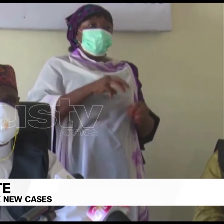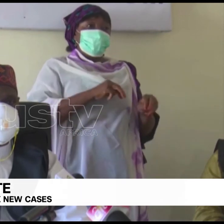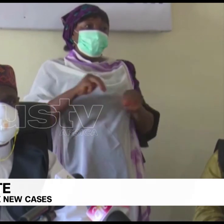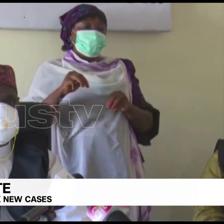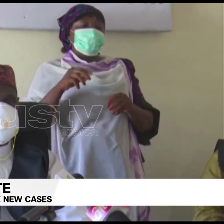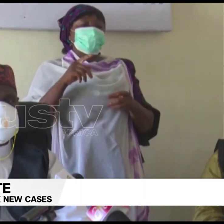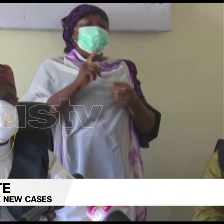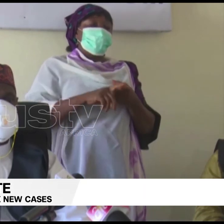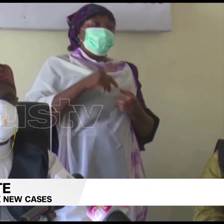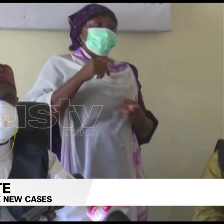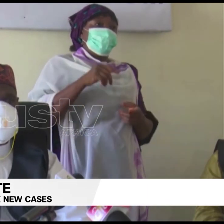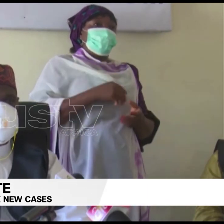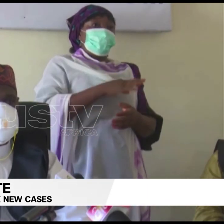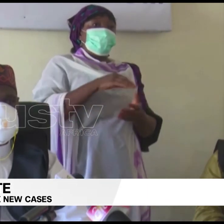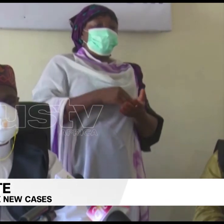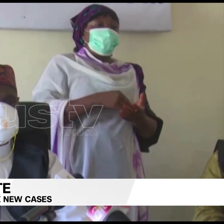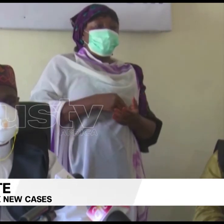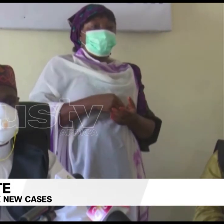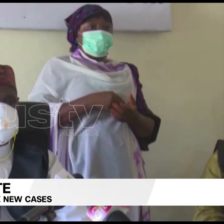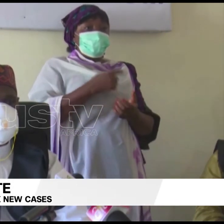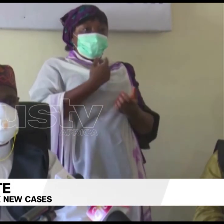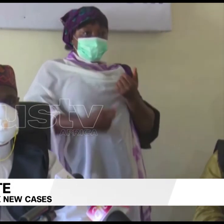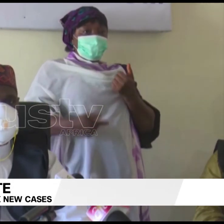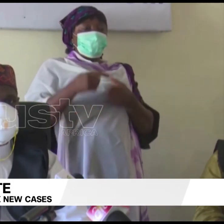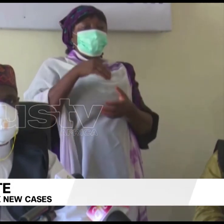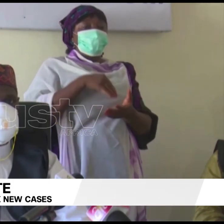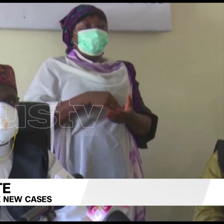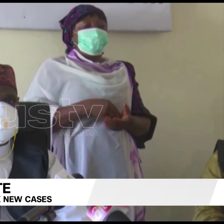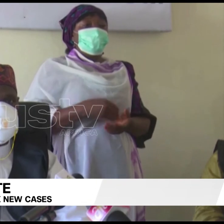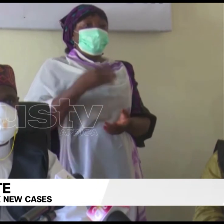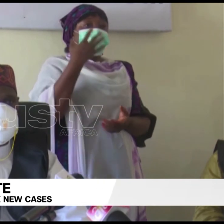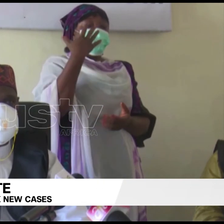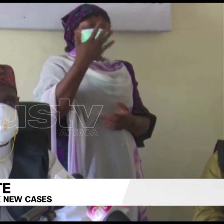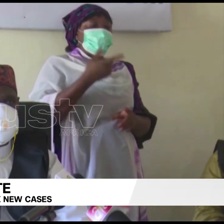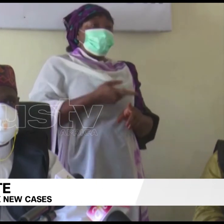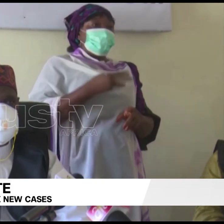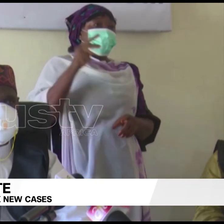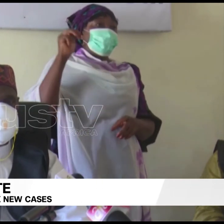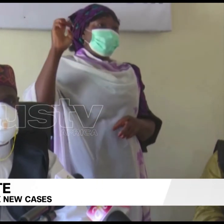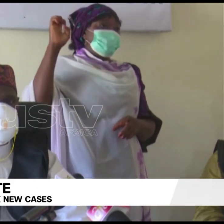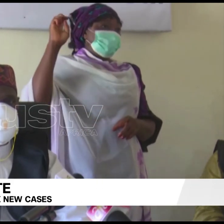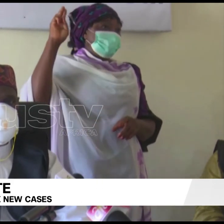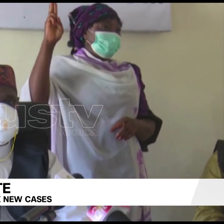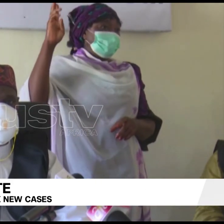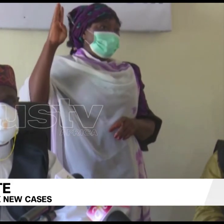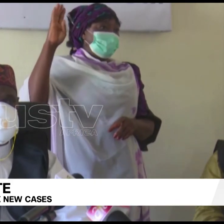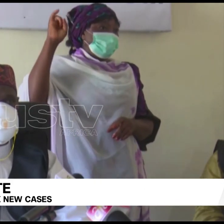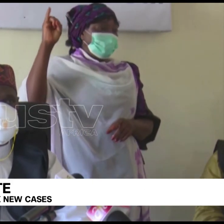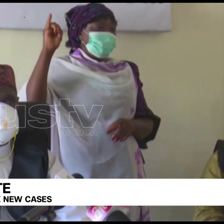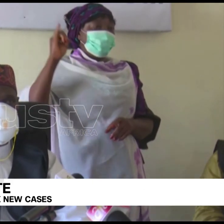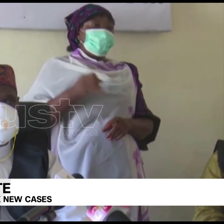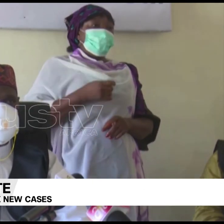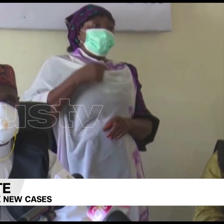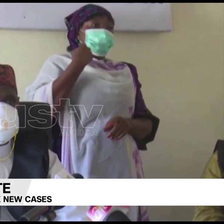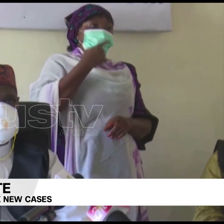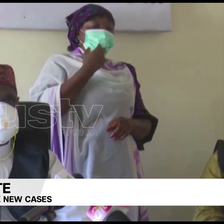center. 5 of them are all from Mubi, who are contacts